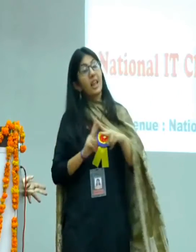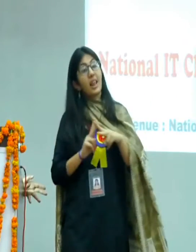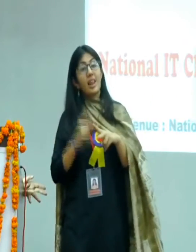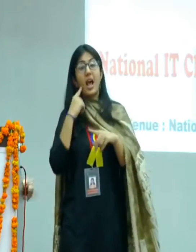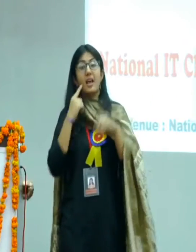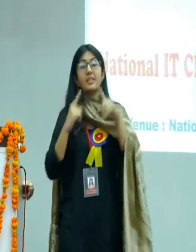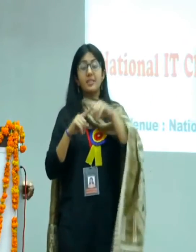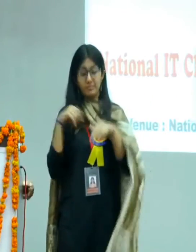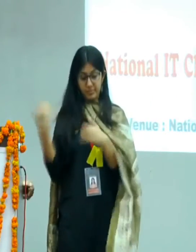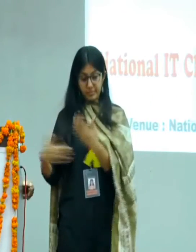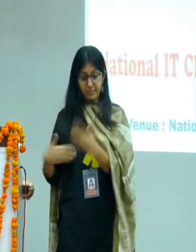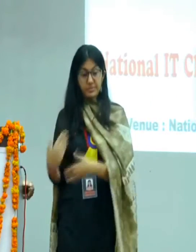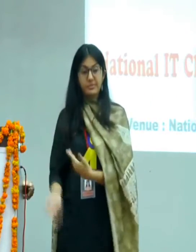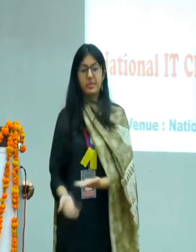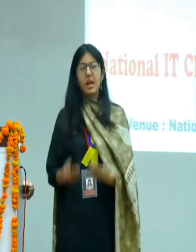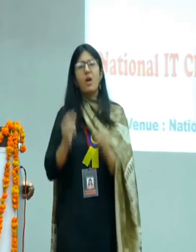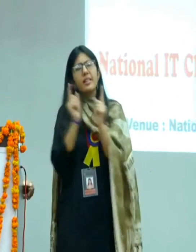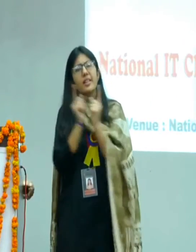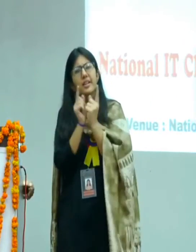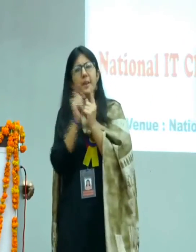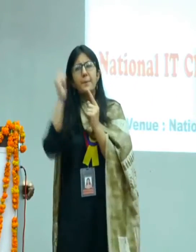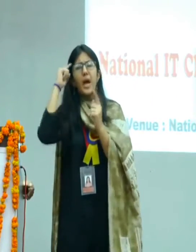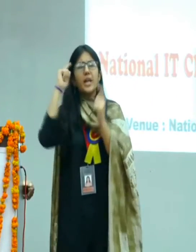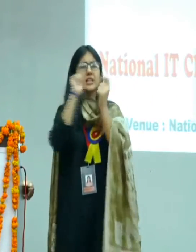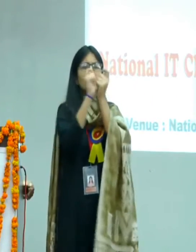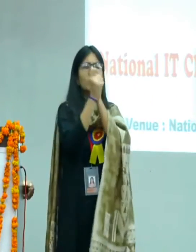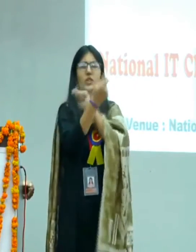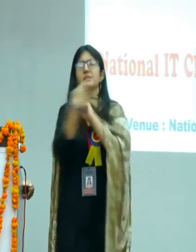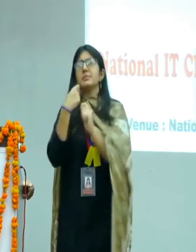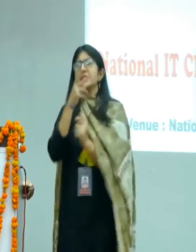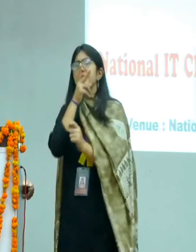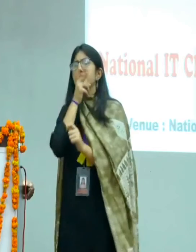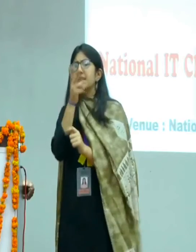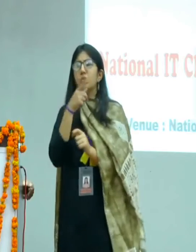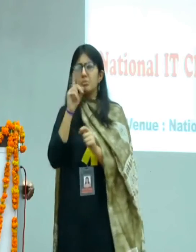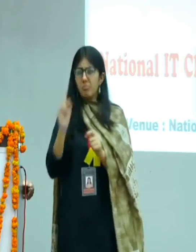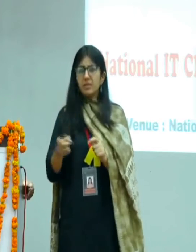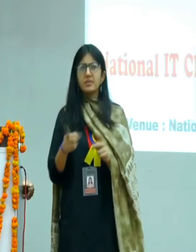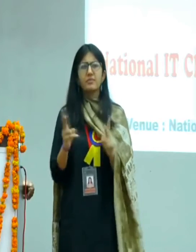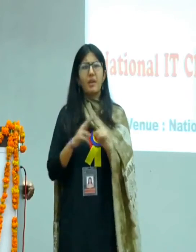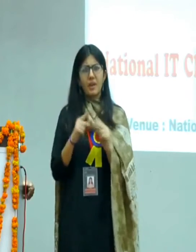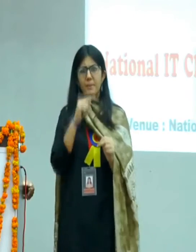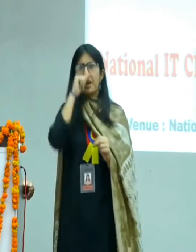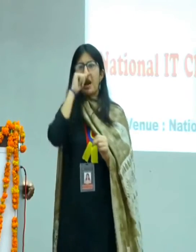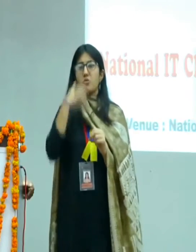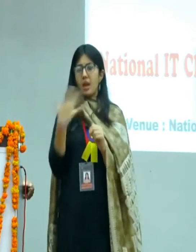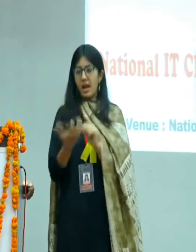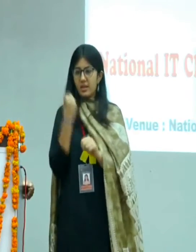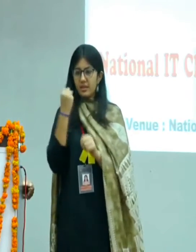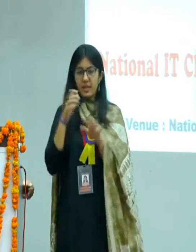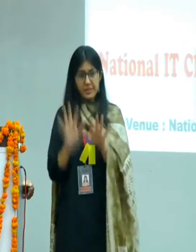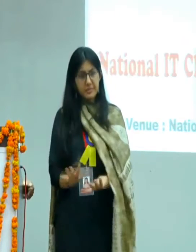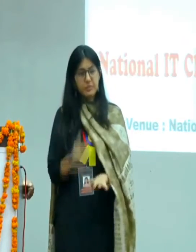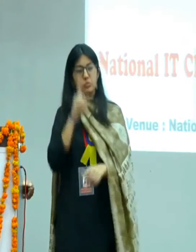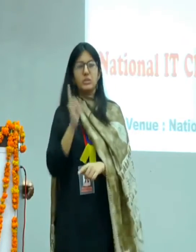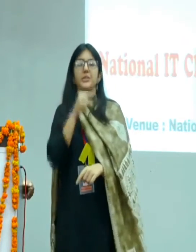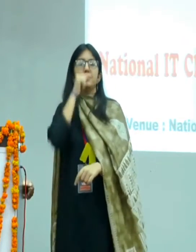sector. Just we have to change the mindset. The way we see, we should proud what we have in our hand, in our